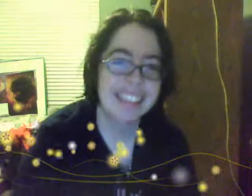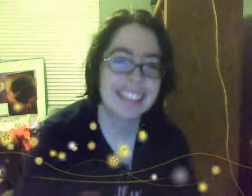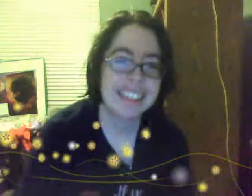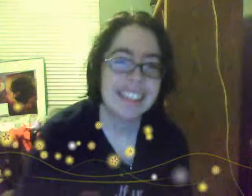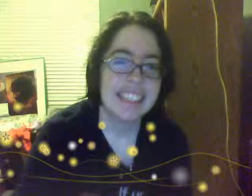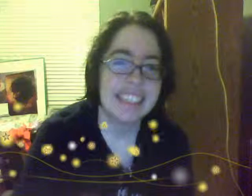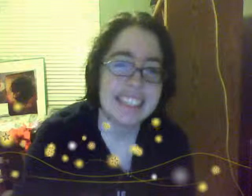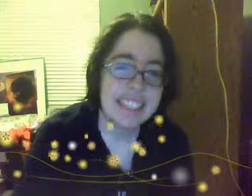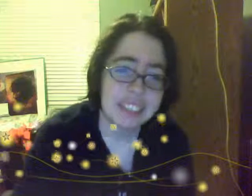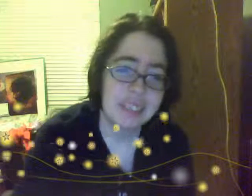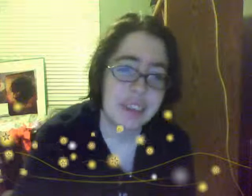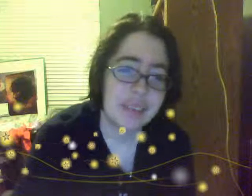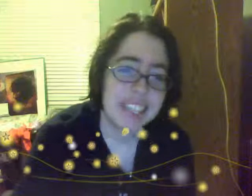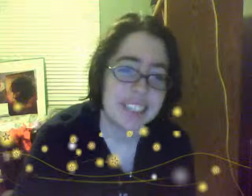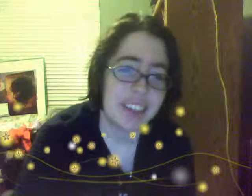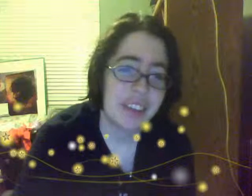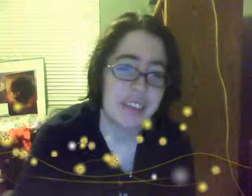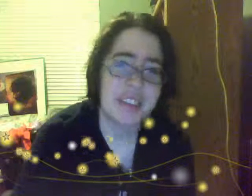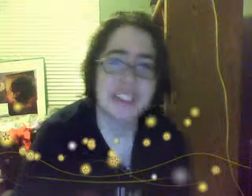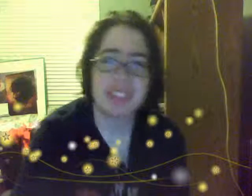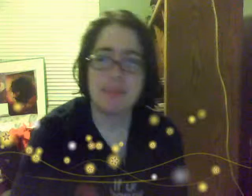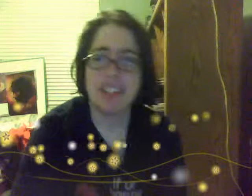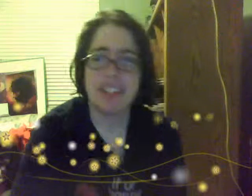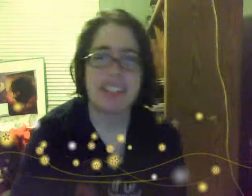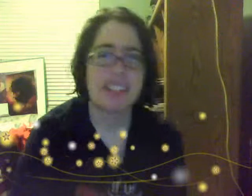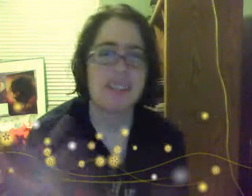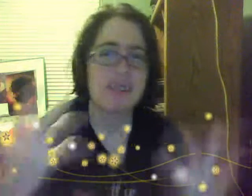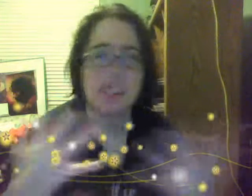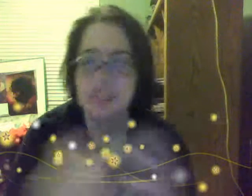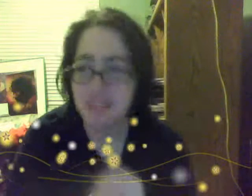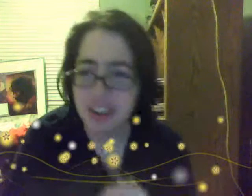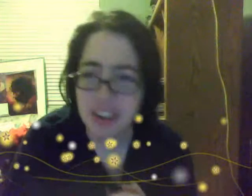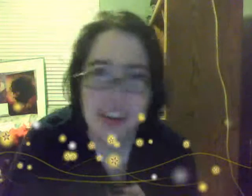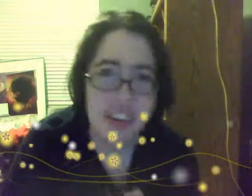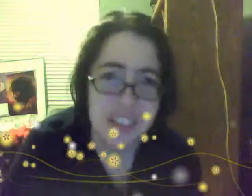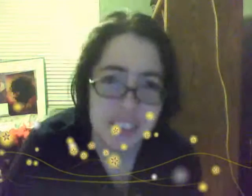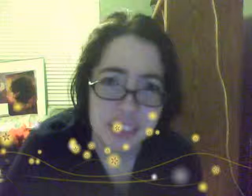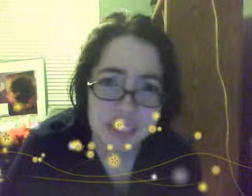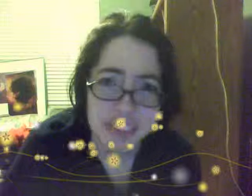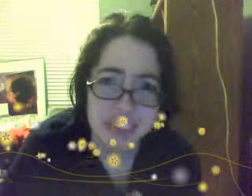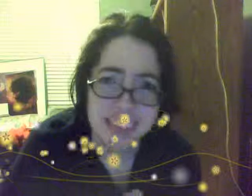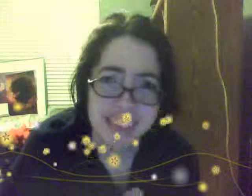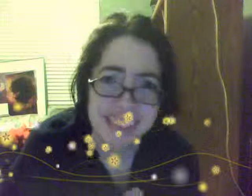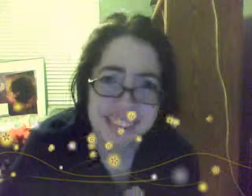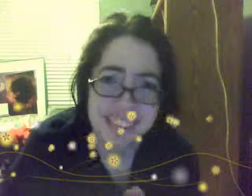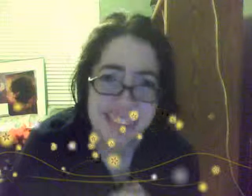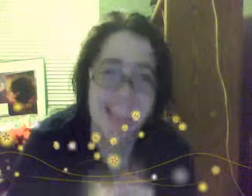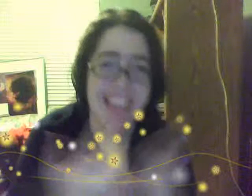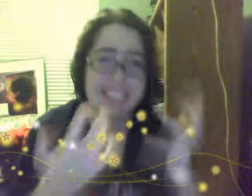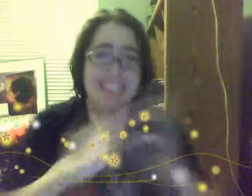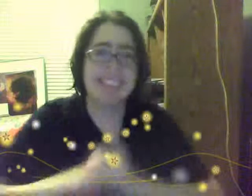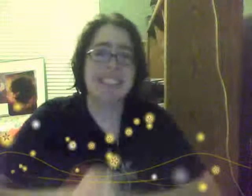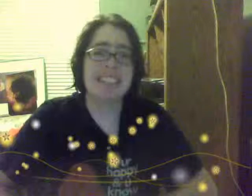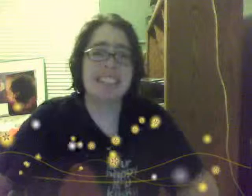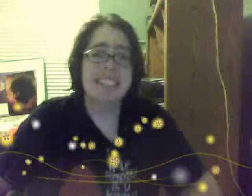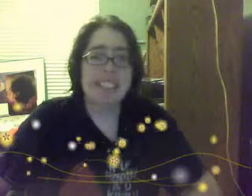And the guilty remnants have always just been this, what the fuck are you? And